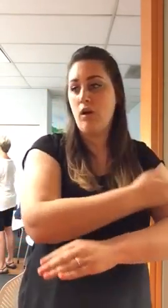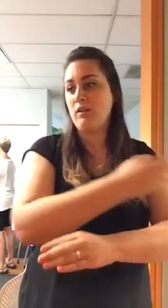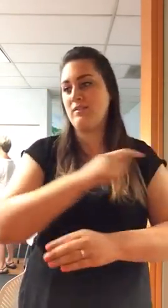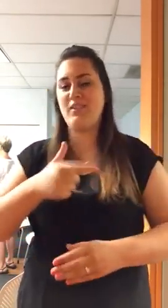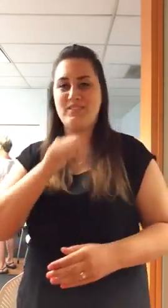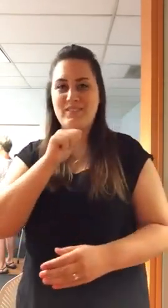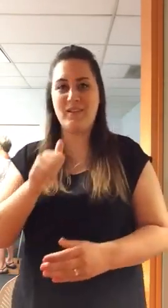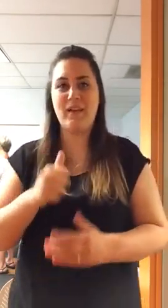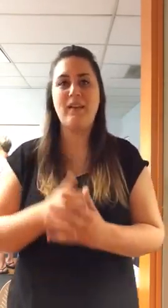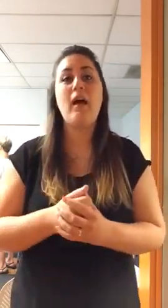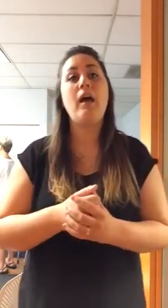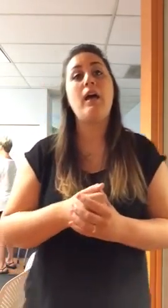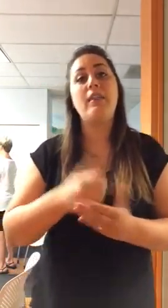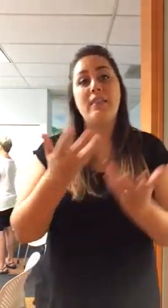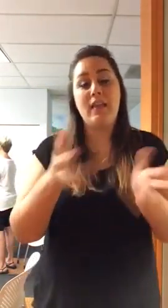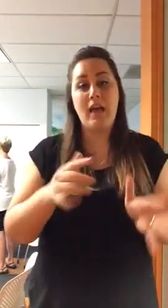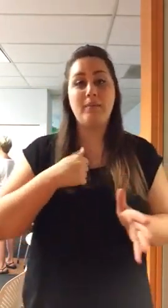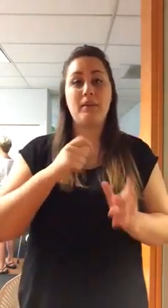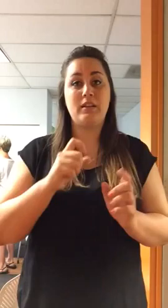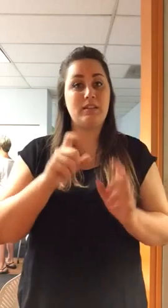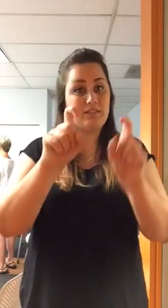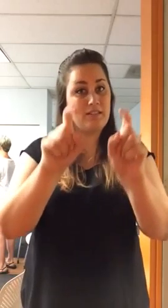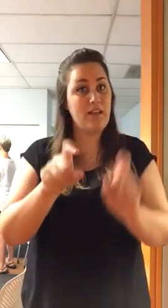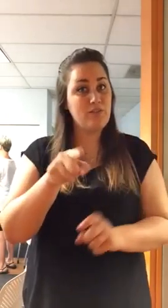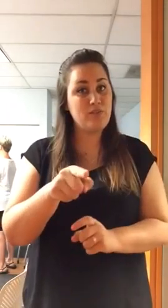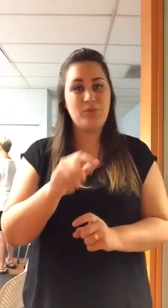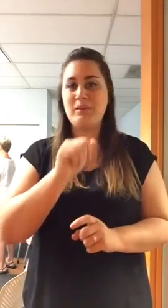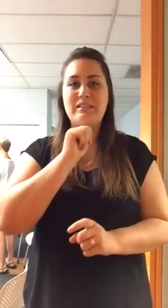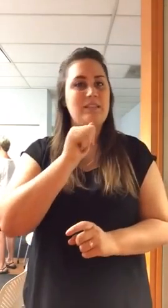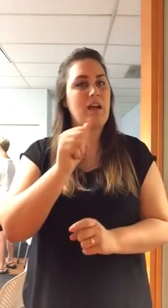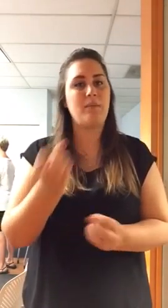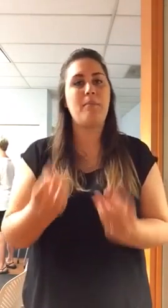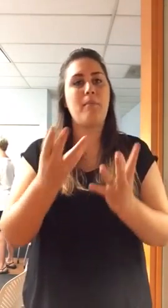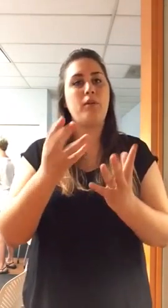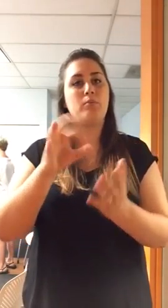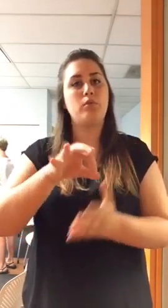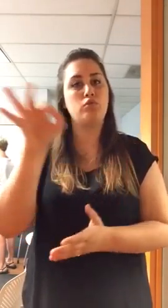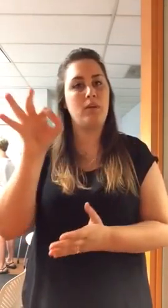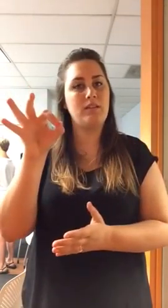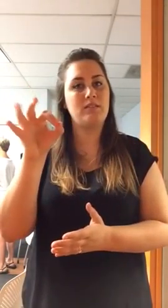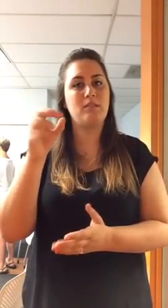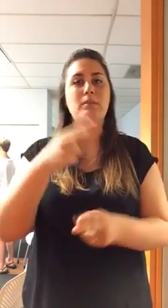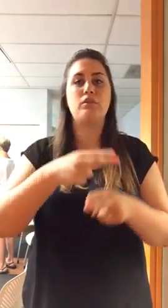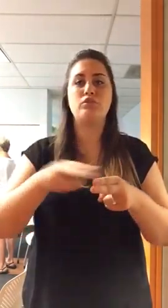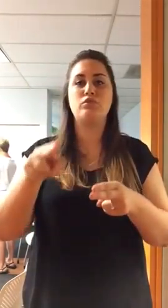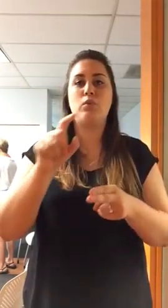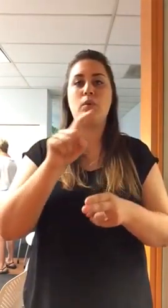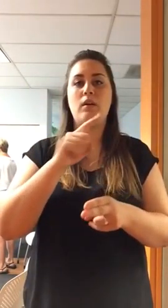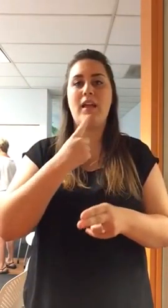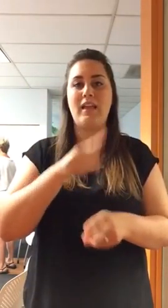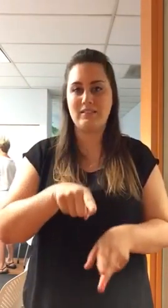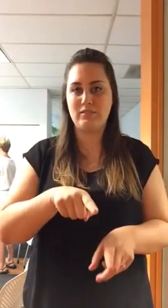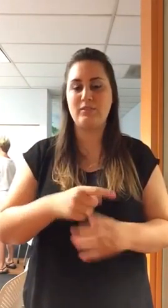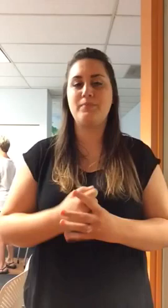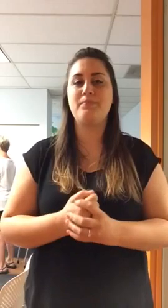am going to give you a test. It's not going to be a multiple choice test. It's going to be a short answer test. I think I asked you somewhere between